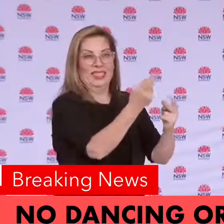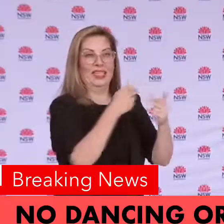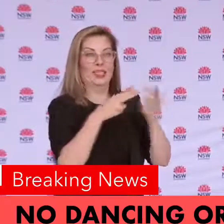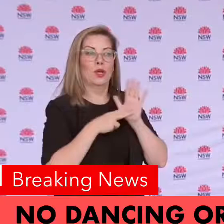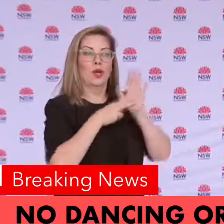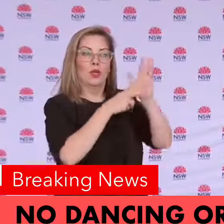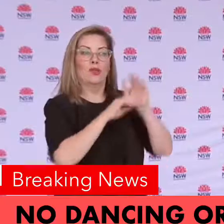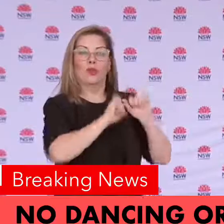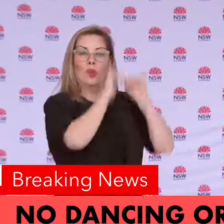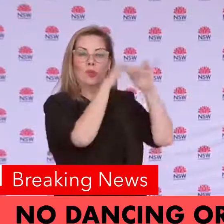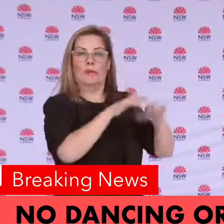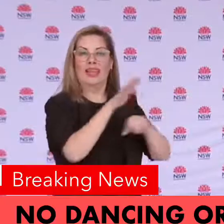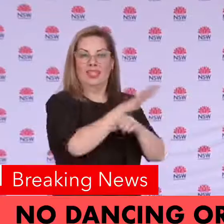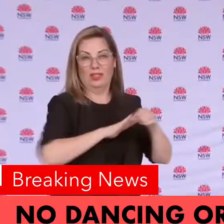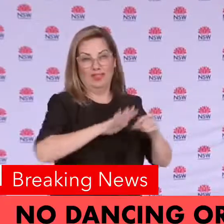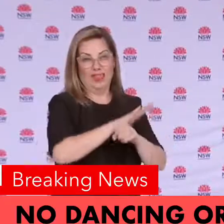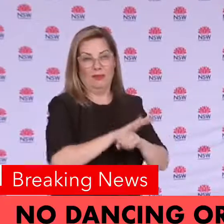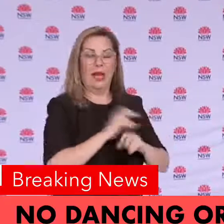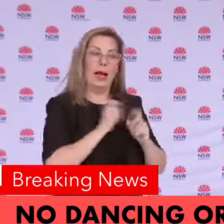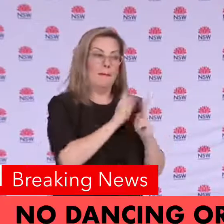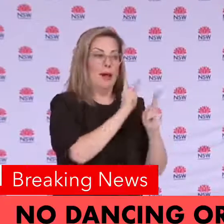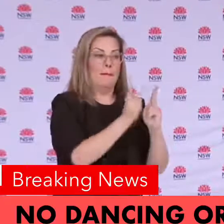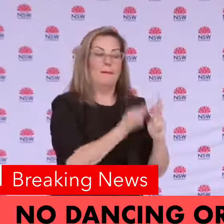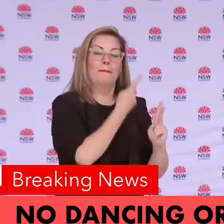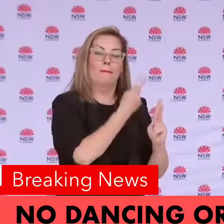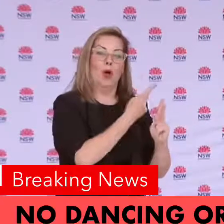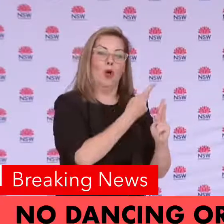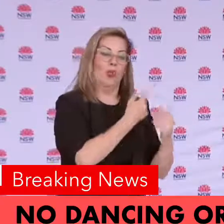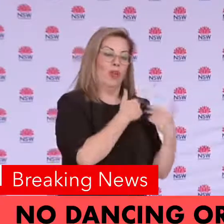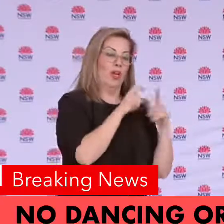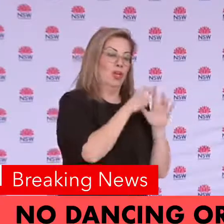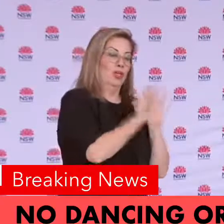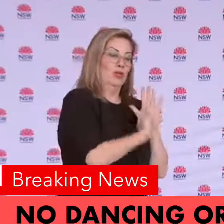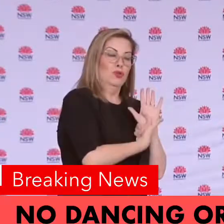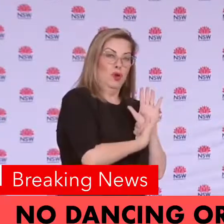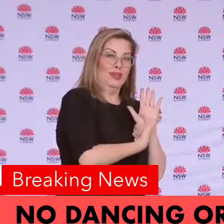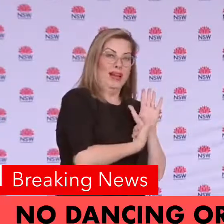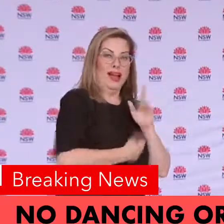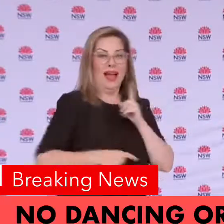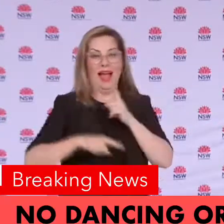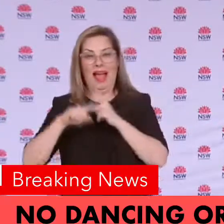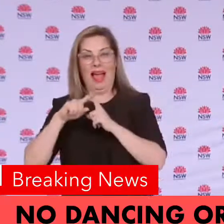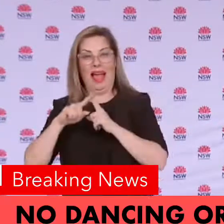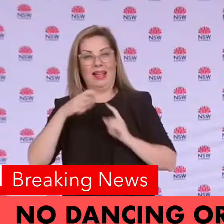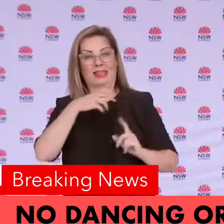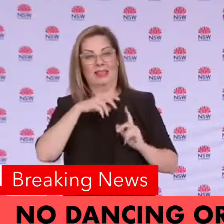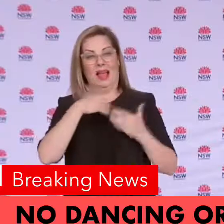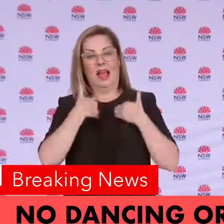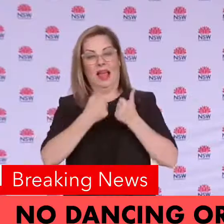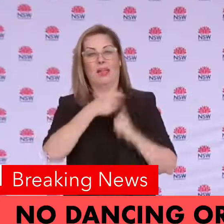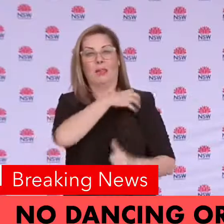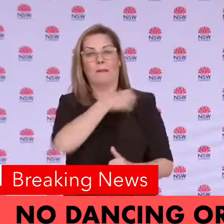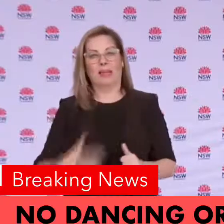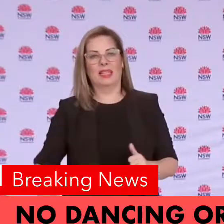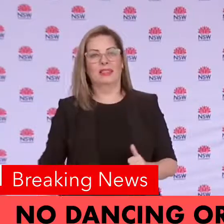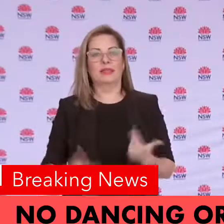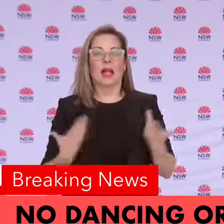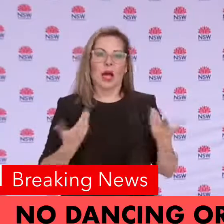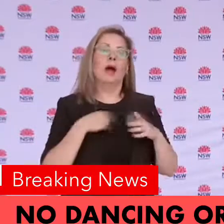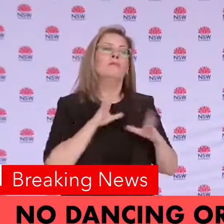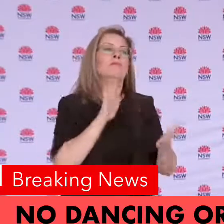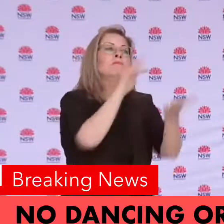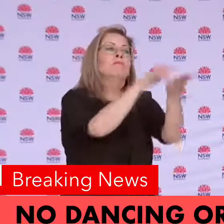and can I make this point? The health advice, and Dr. Chant is here, is the health advice is